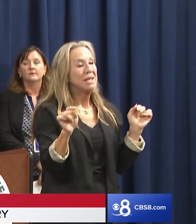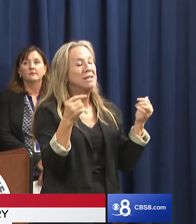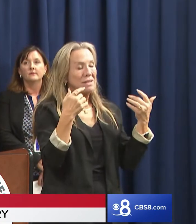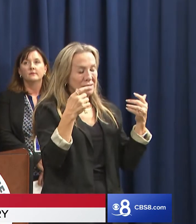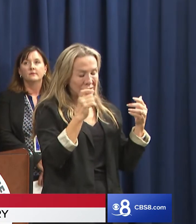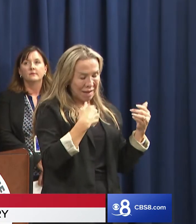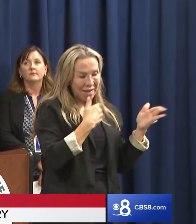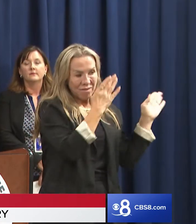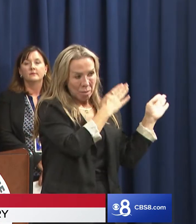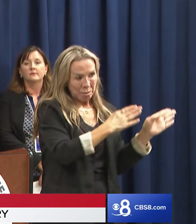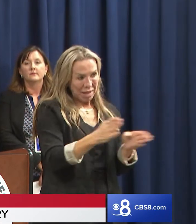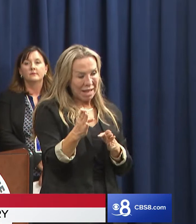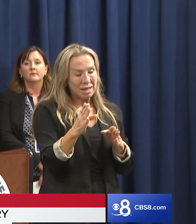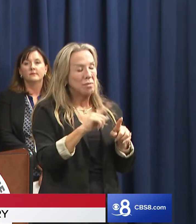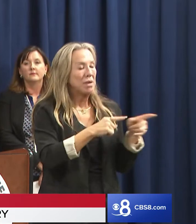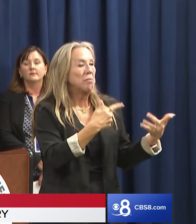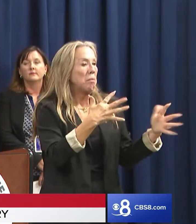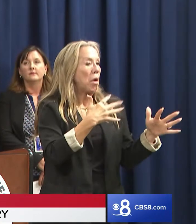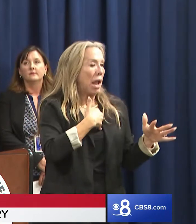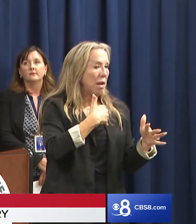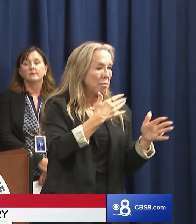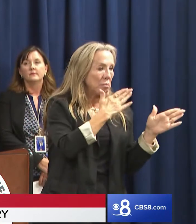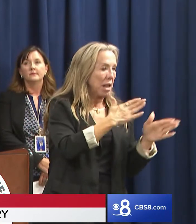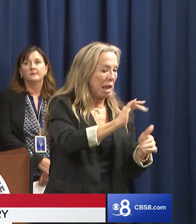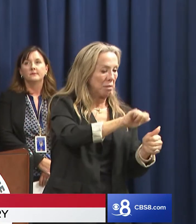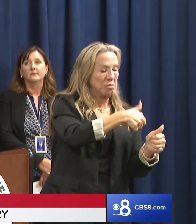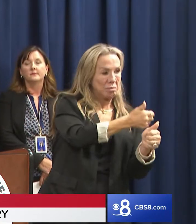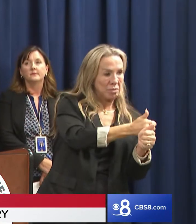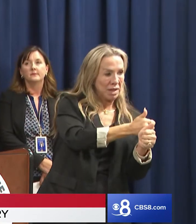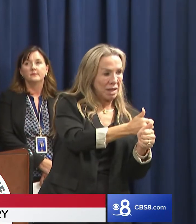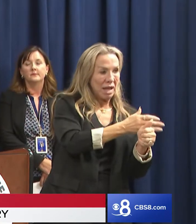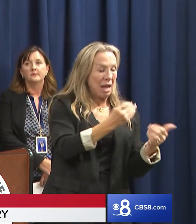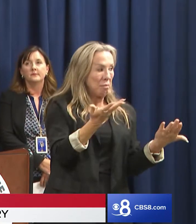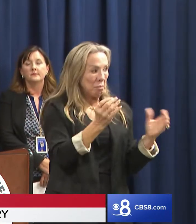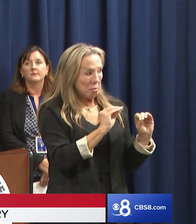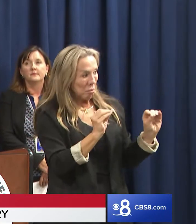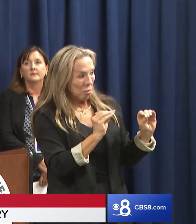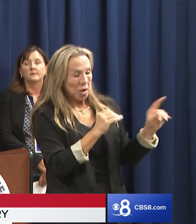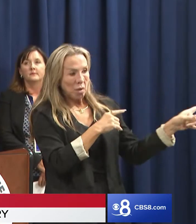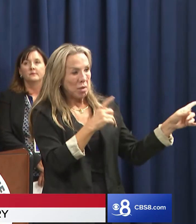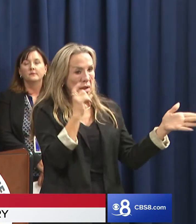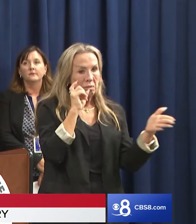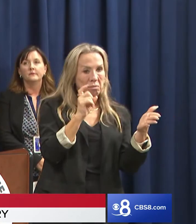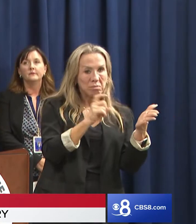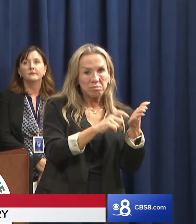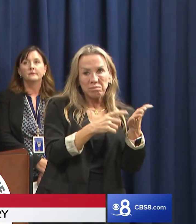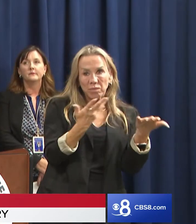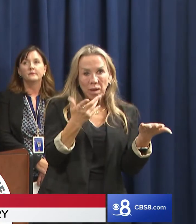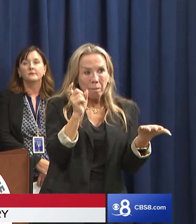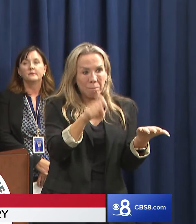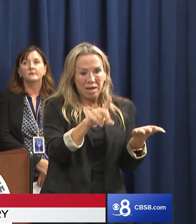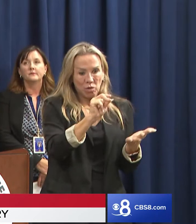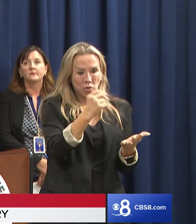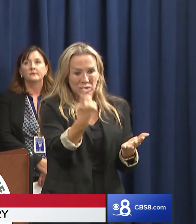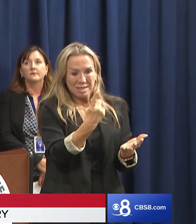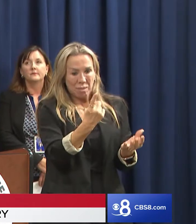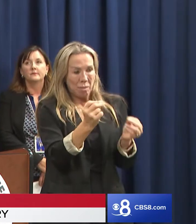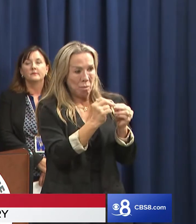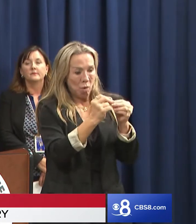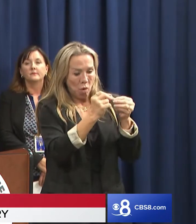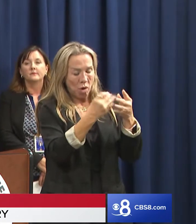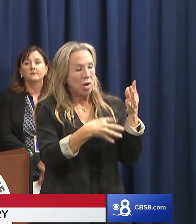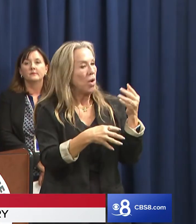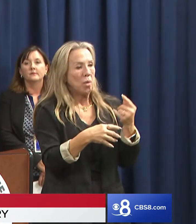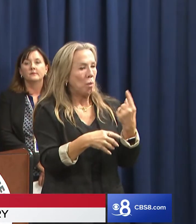in place in case there was a water issue. And in fact, we've had no resource needs identified. One specific facility asked for some technical